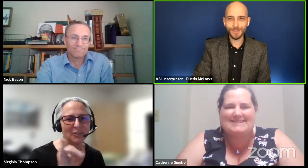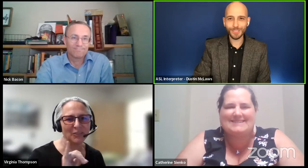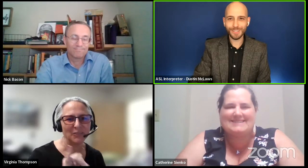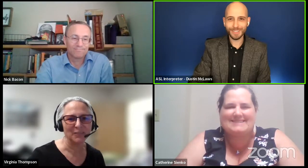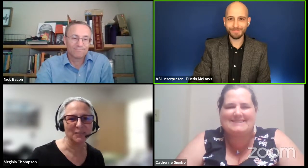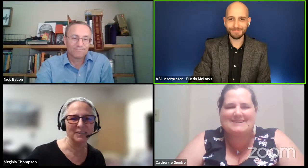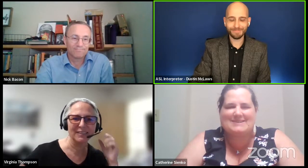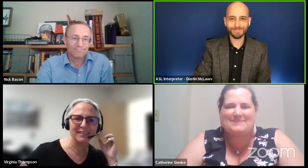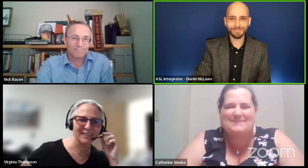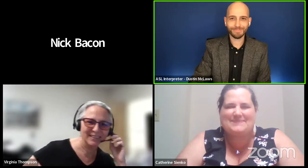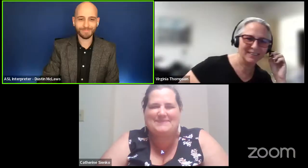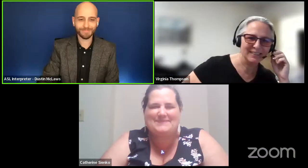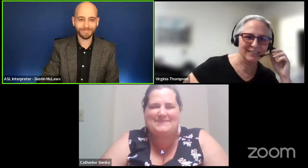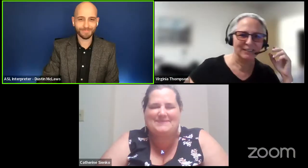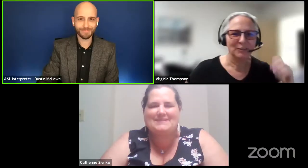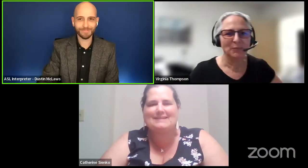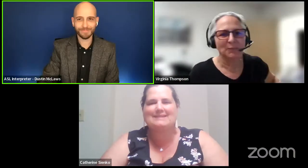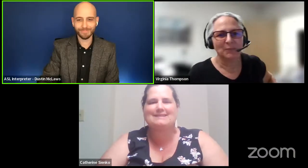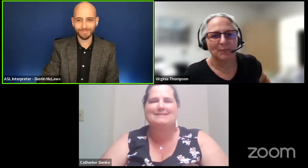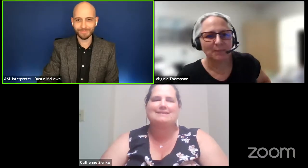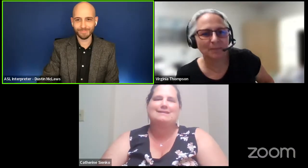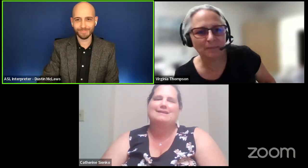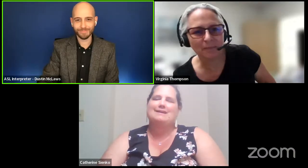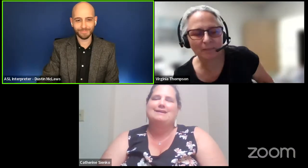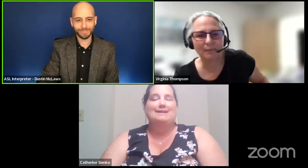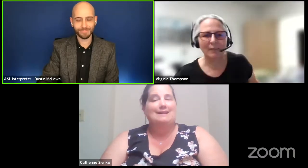Good to see you, Virginia.